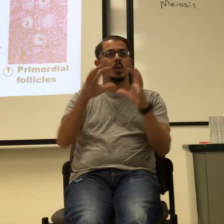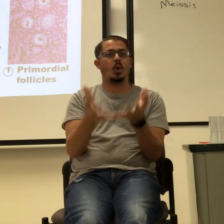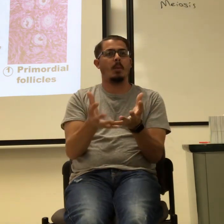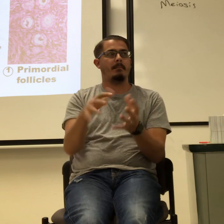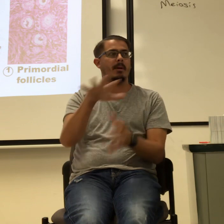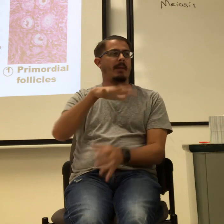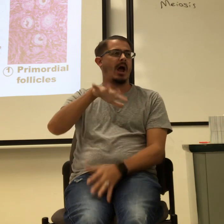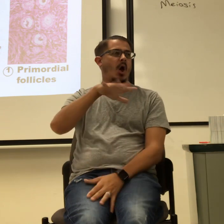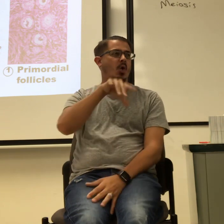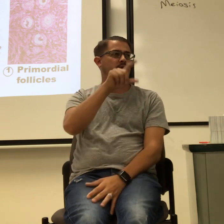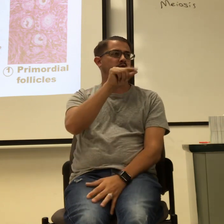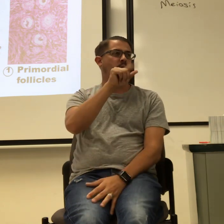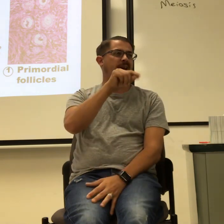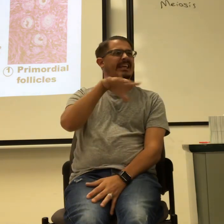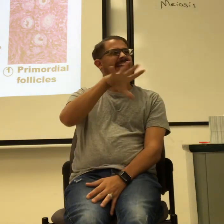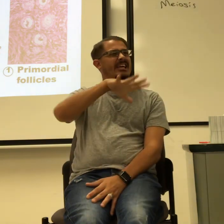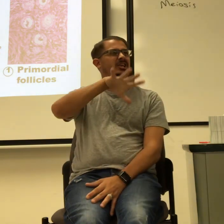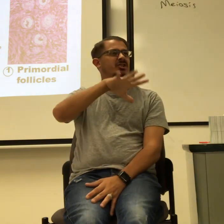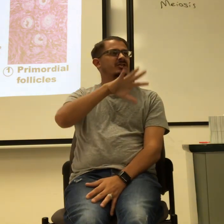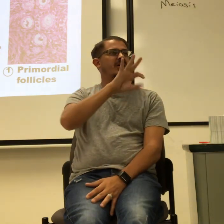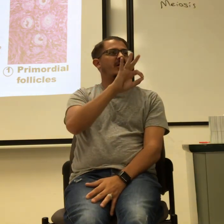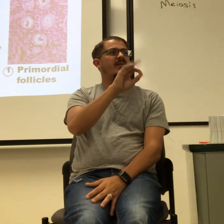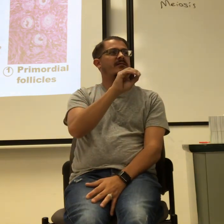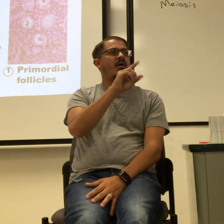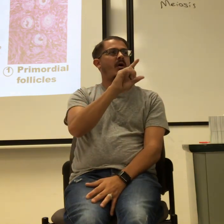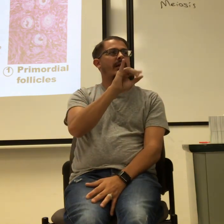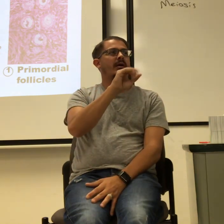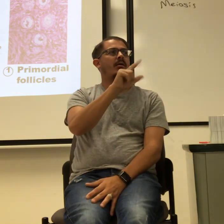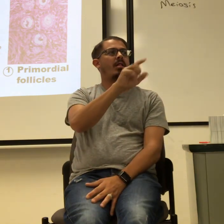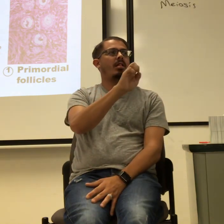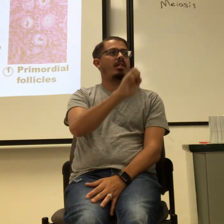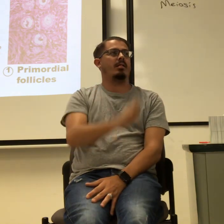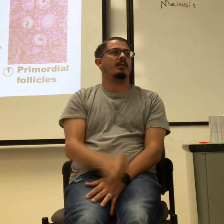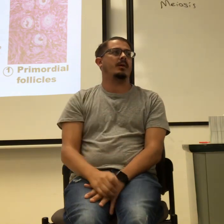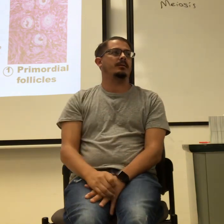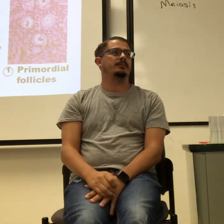about 20-ish follicles